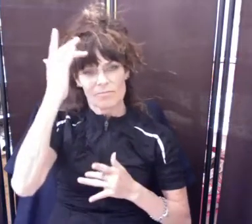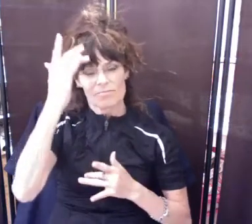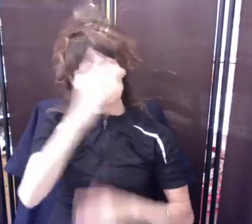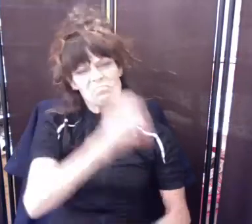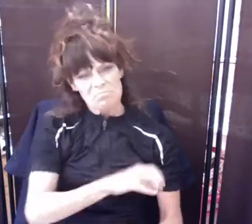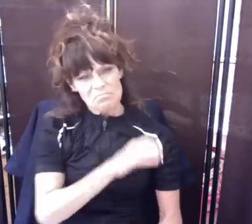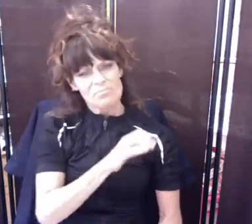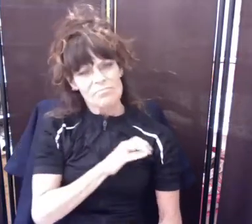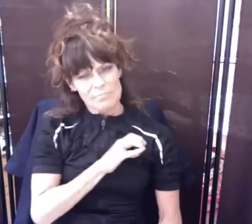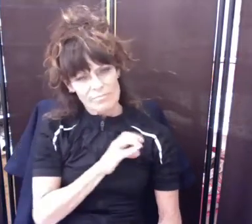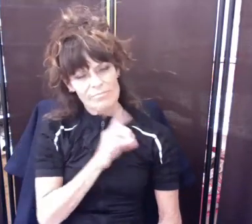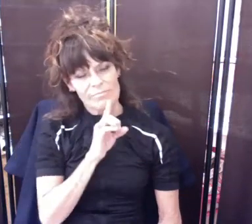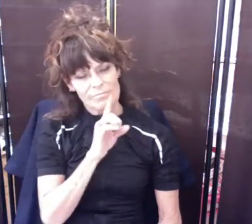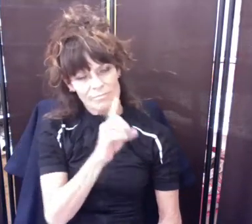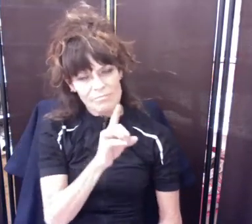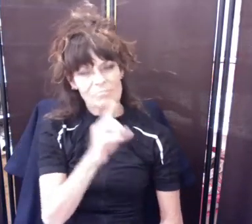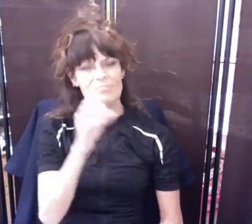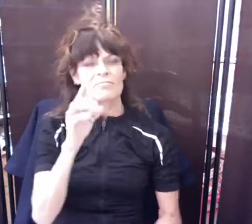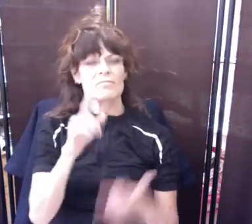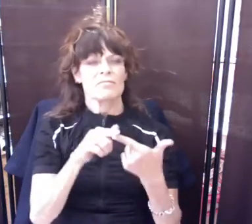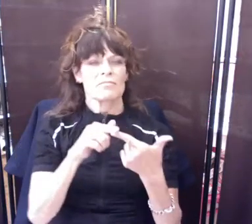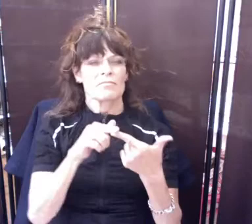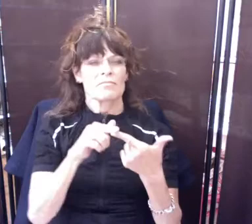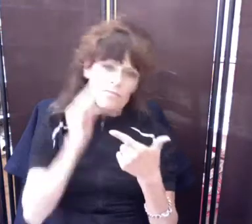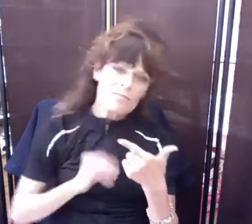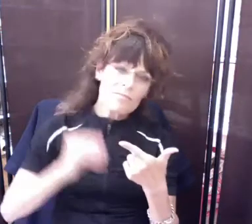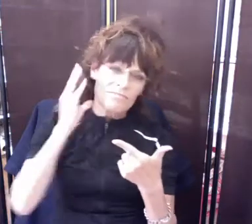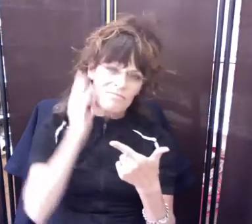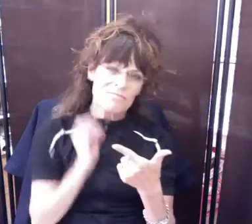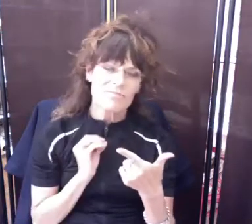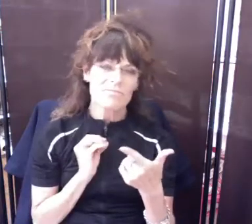have, certain experiences that I have, really define